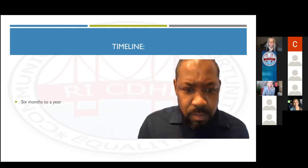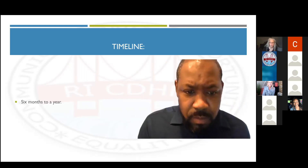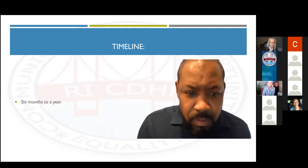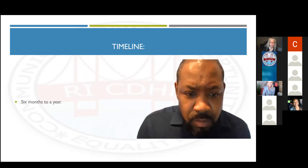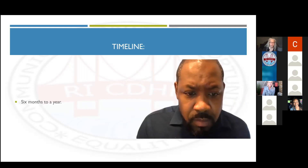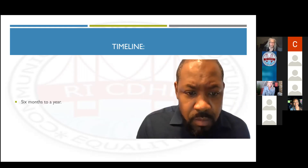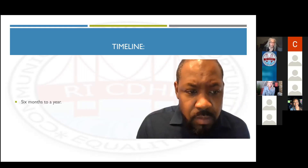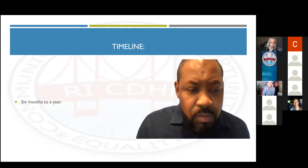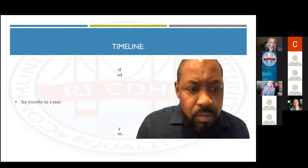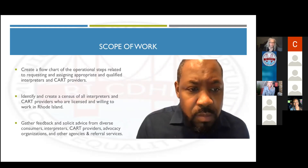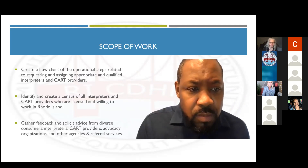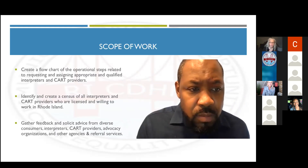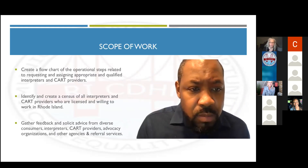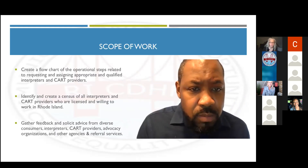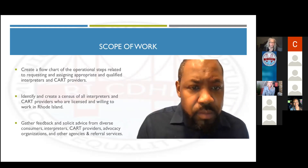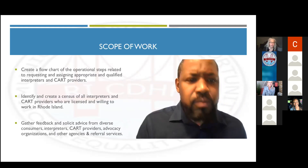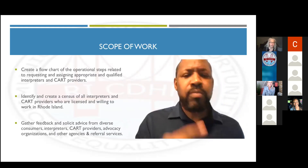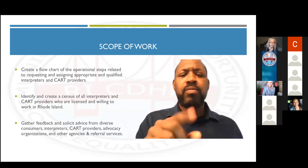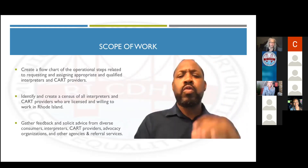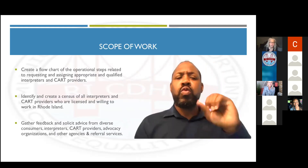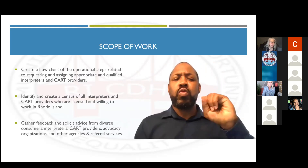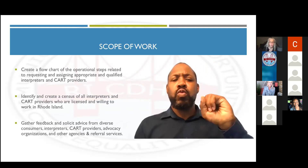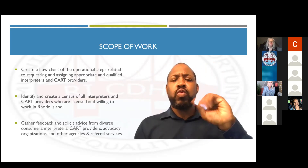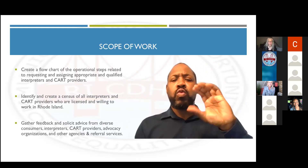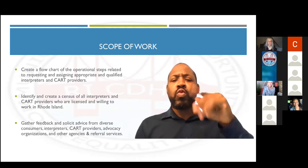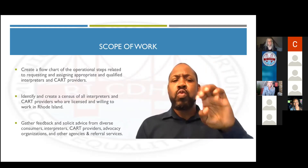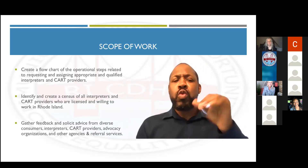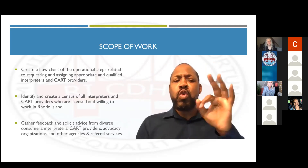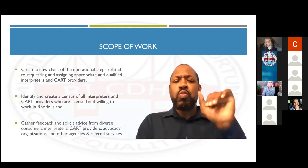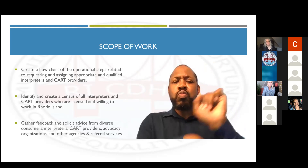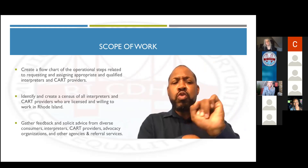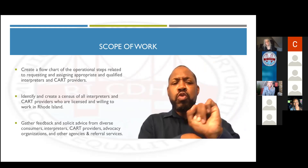period. So moving on, the scope of work.